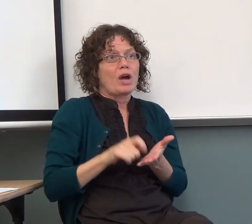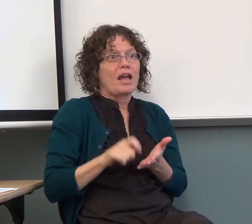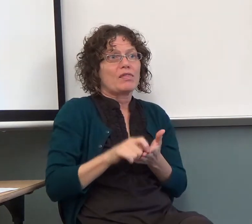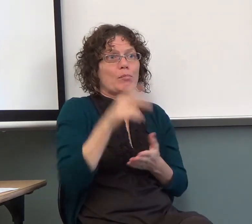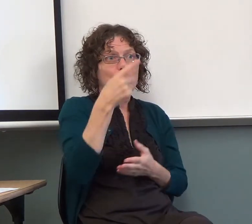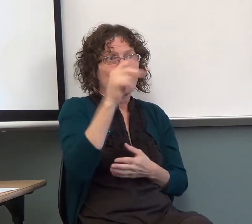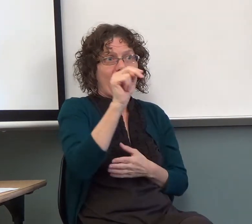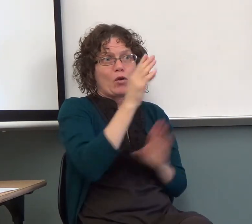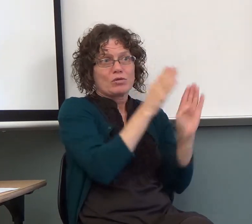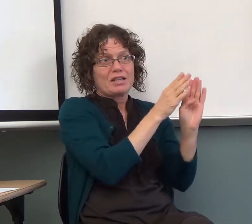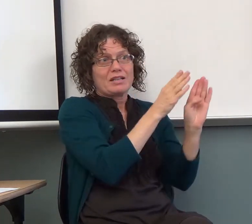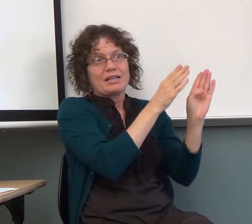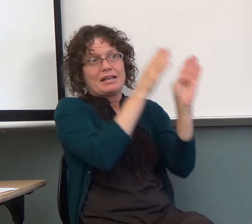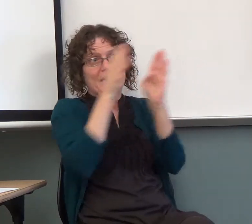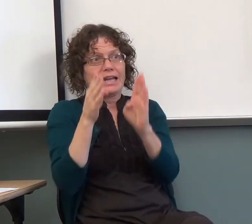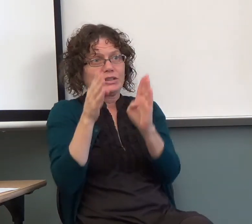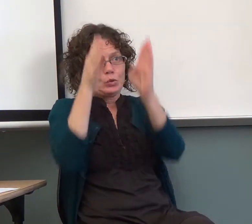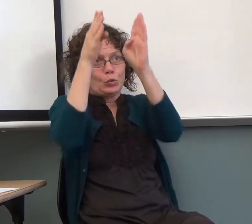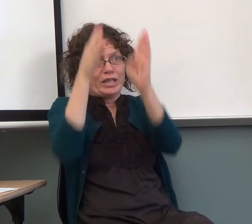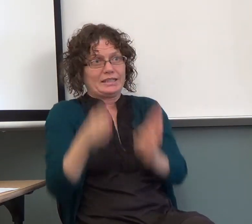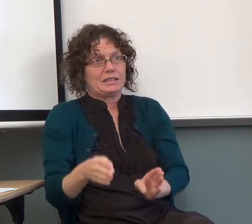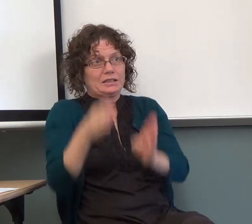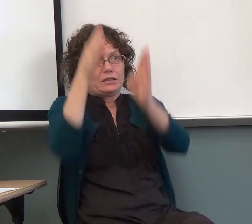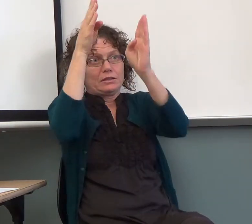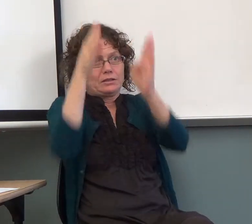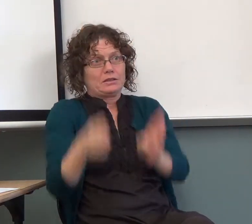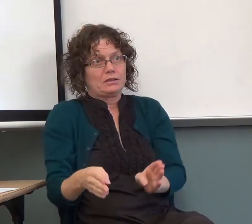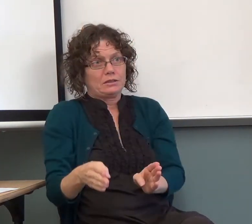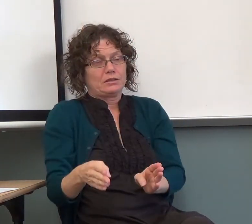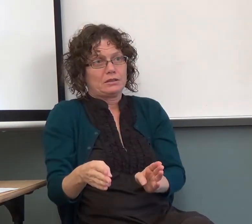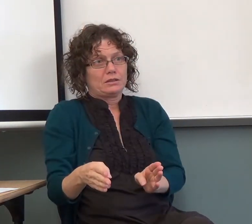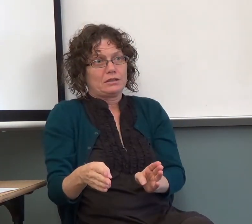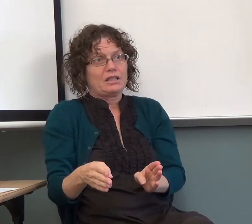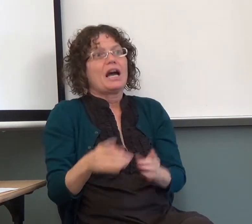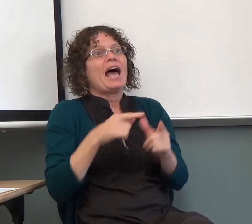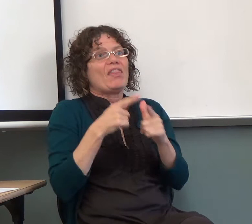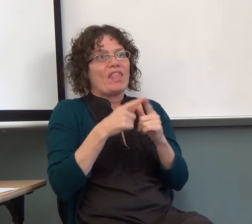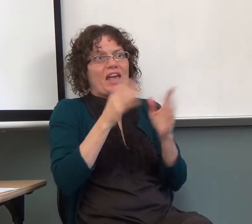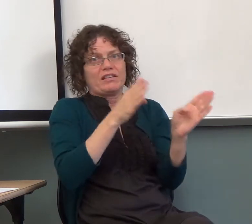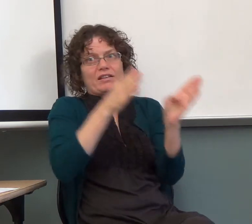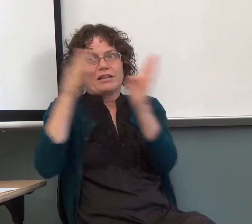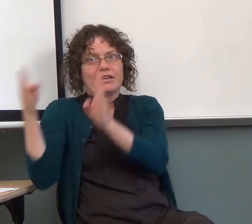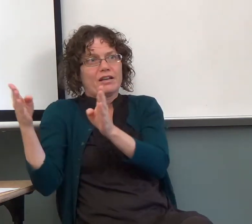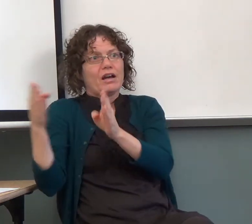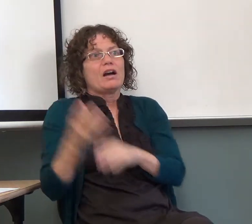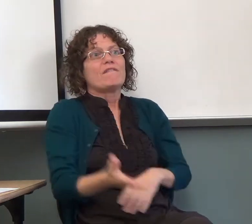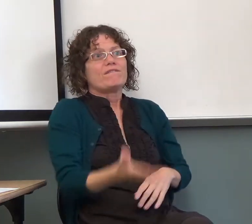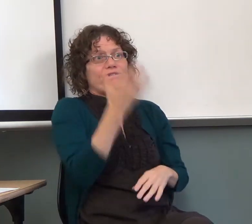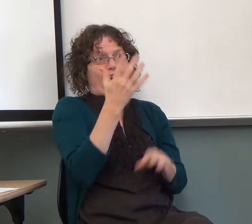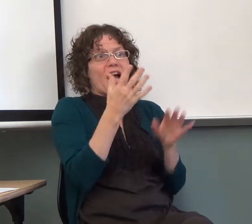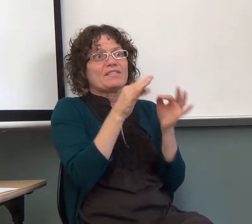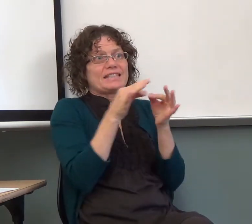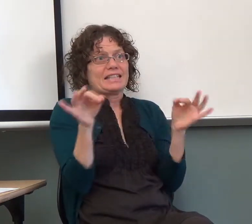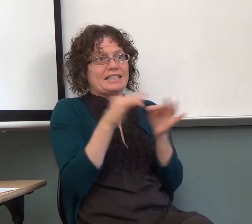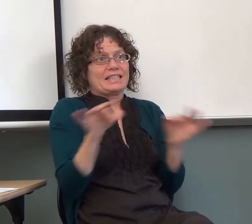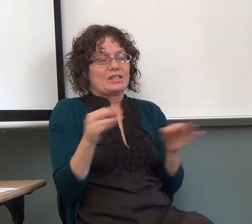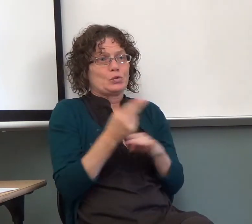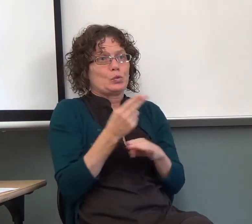to it. Okay? Then you're going to write 5 sentences using these as your